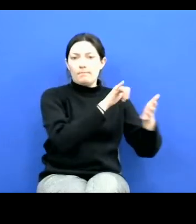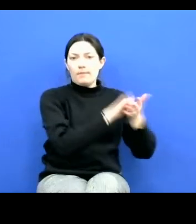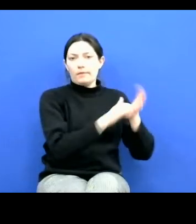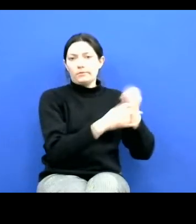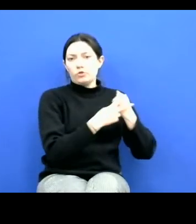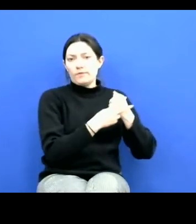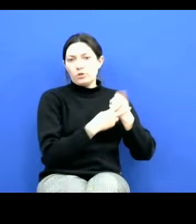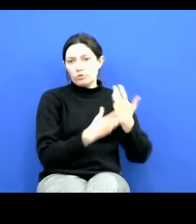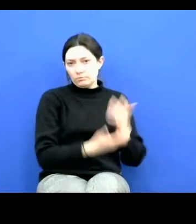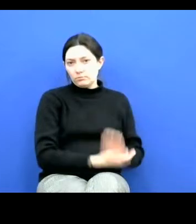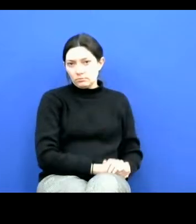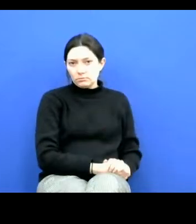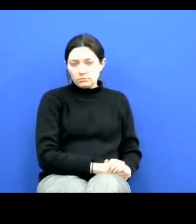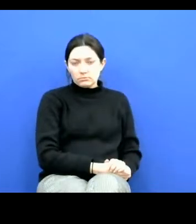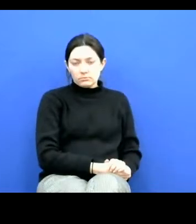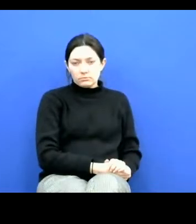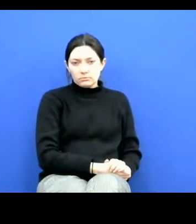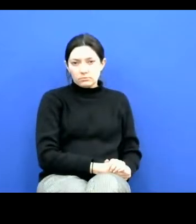conservation easement.